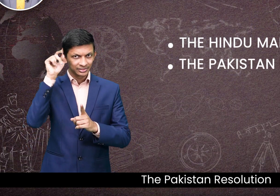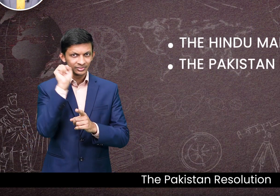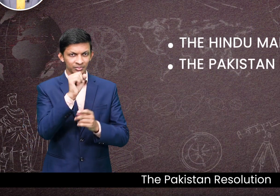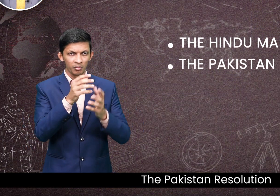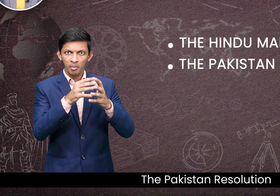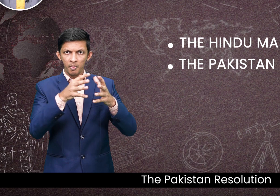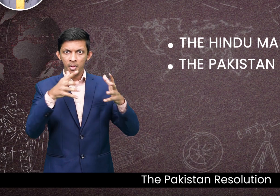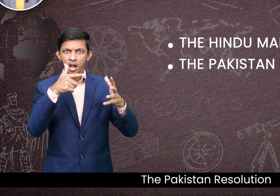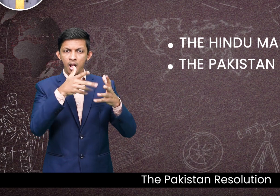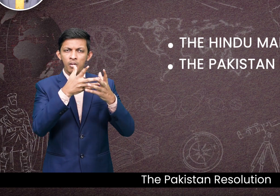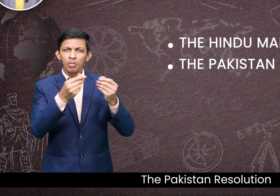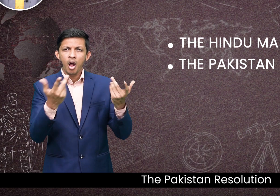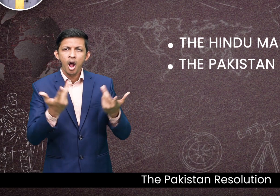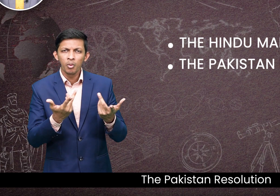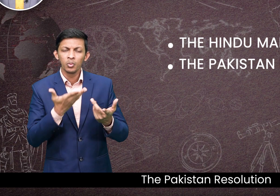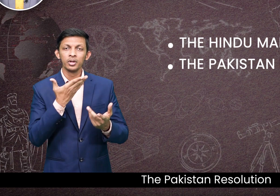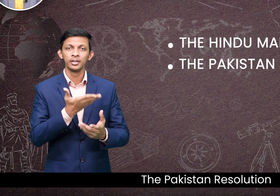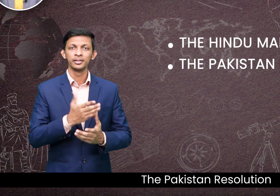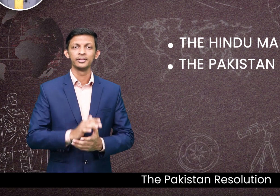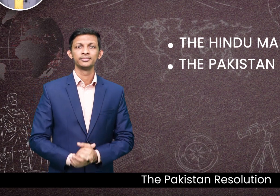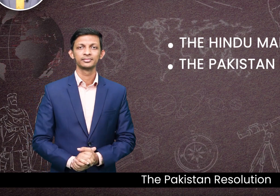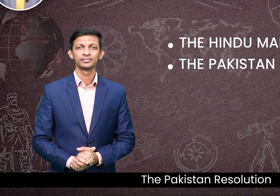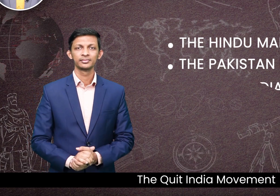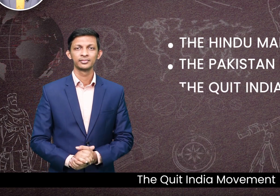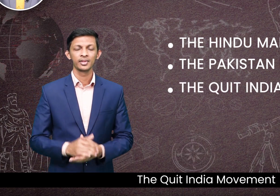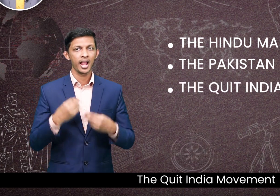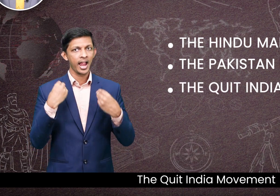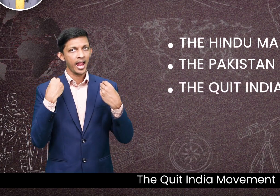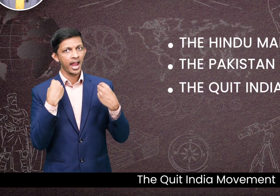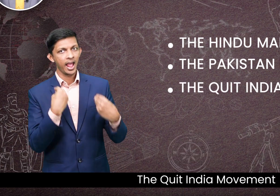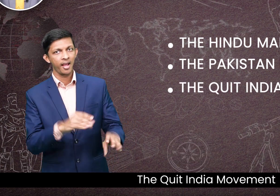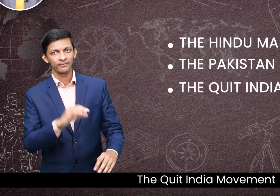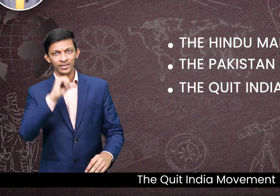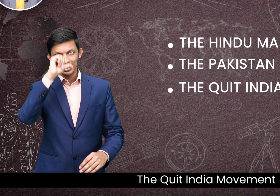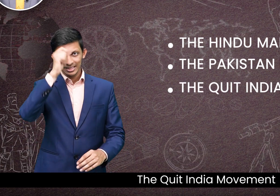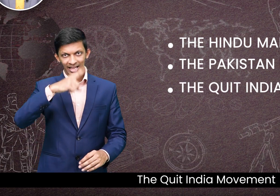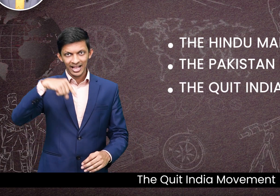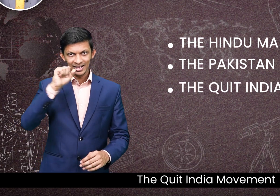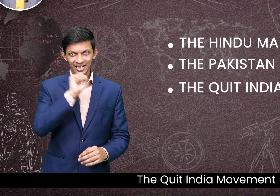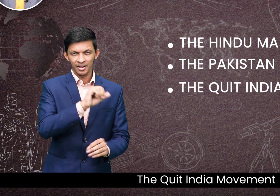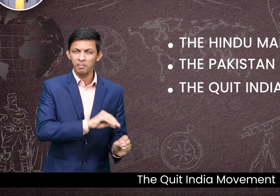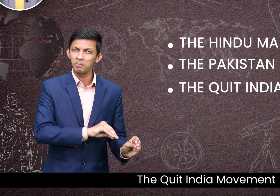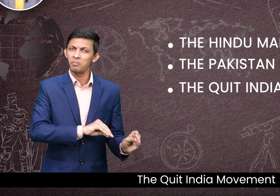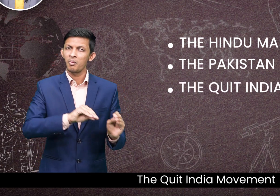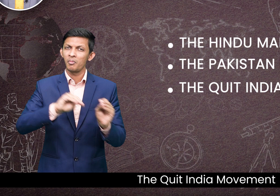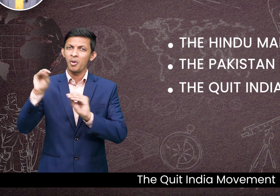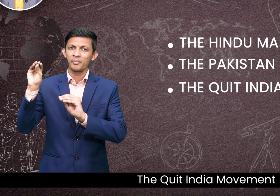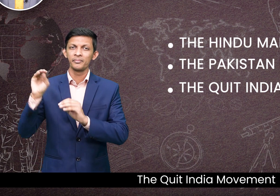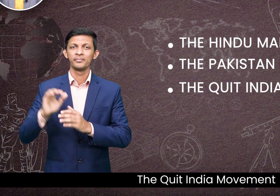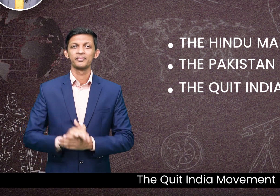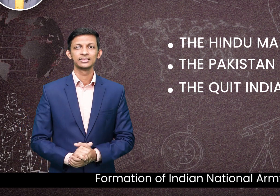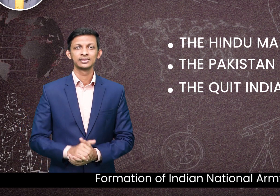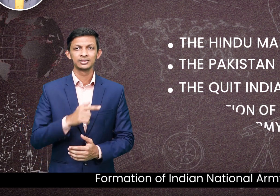the Pakistan Resolution, the Quit India movement,